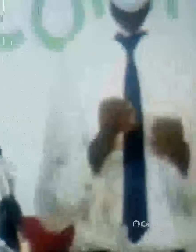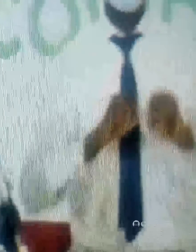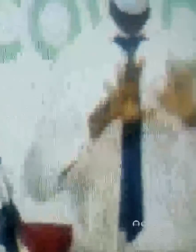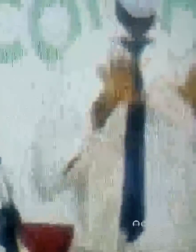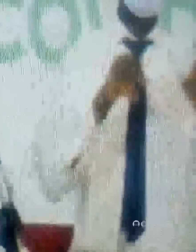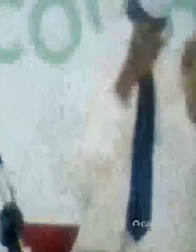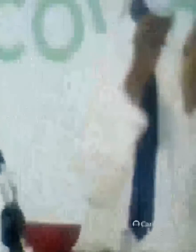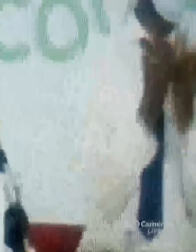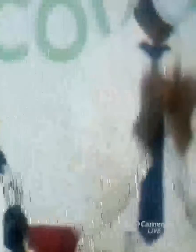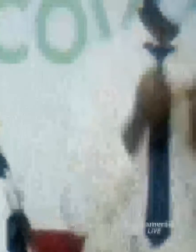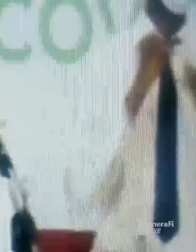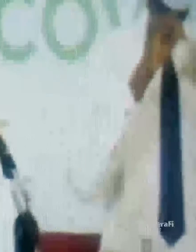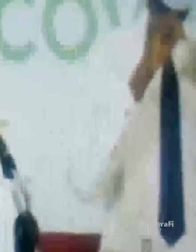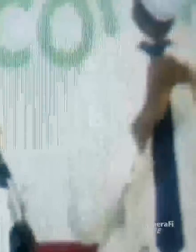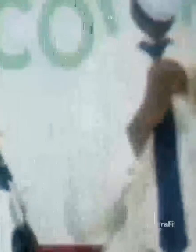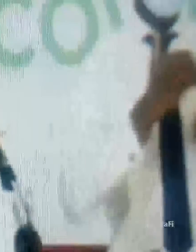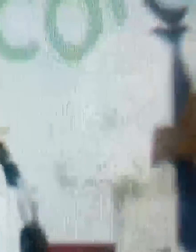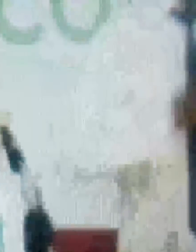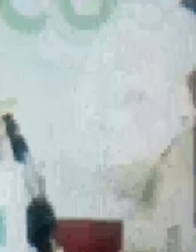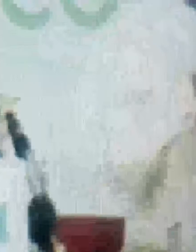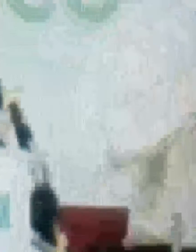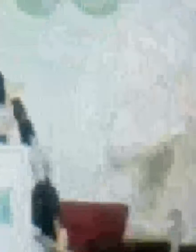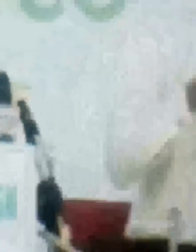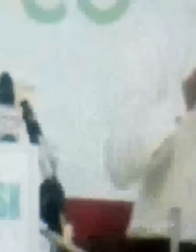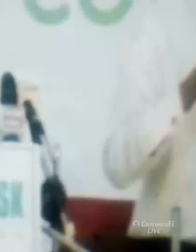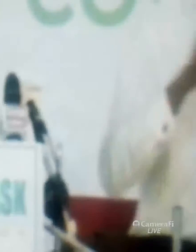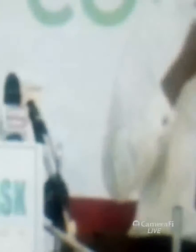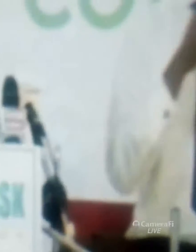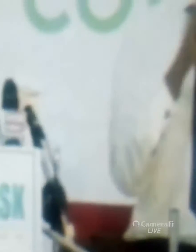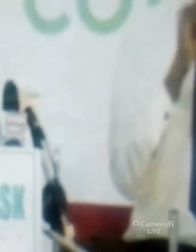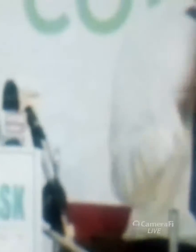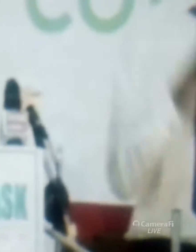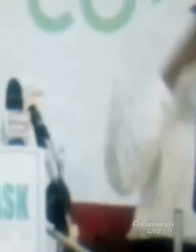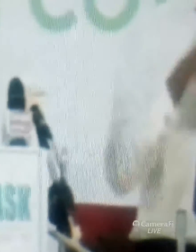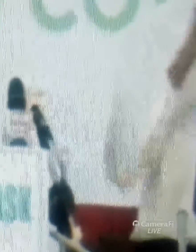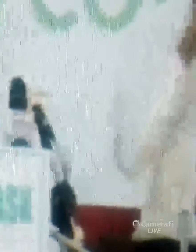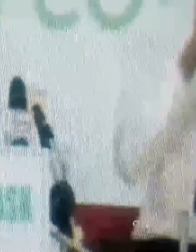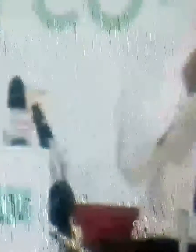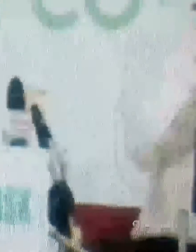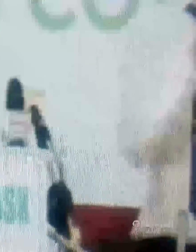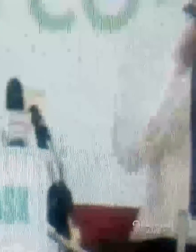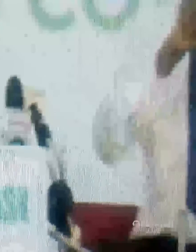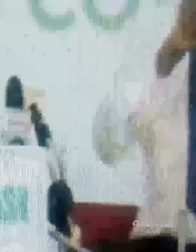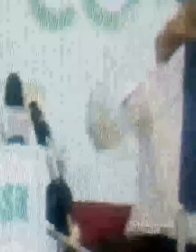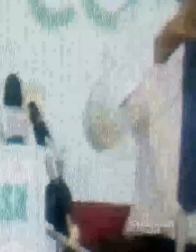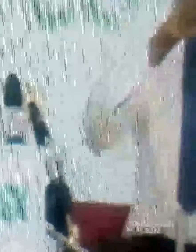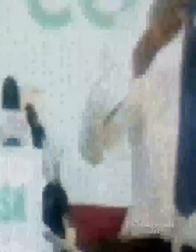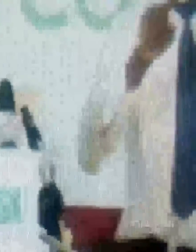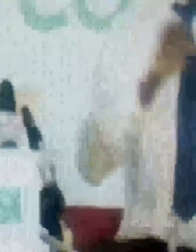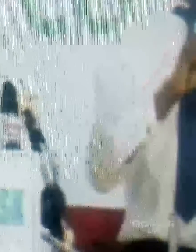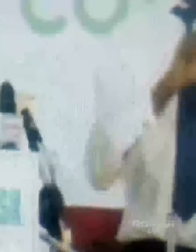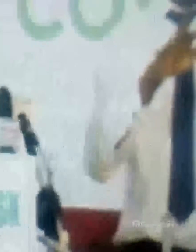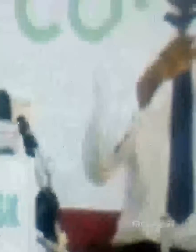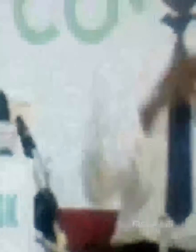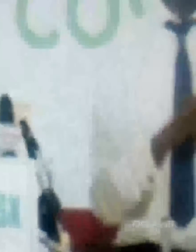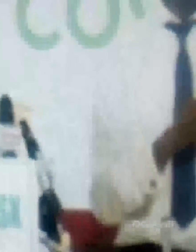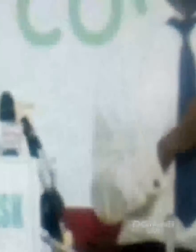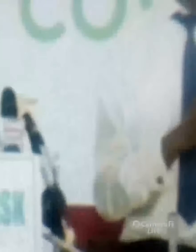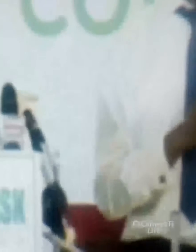or sequencing to show that it's a different virus. So that's been demonstrated. It's fairly